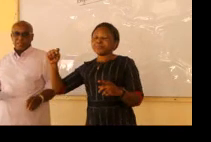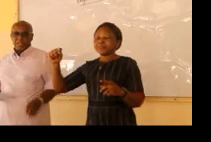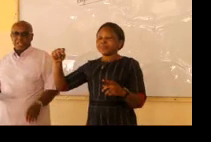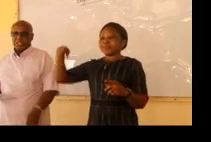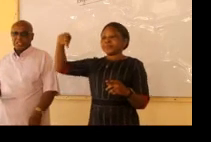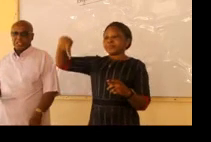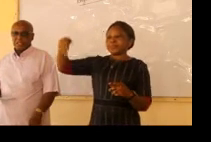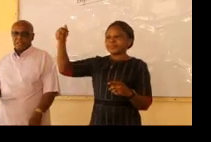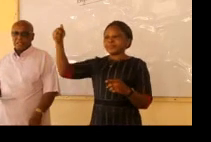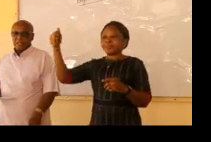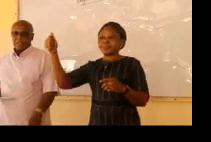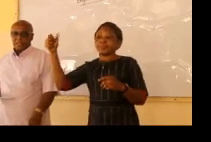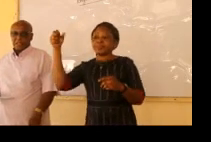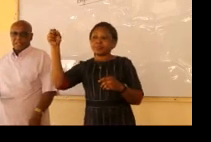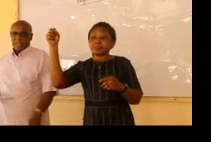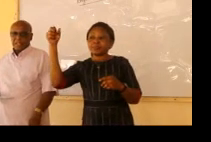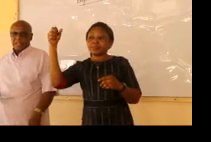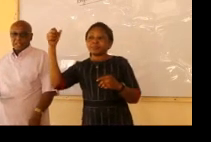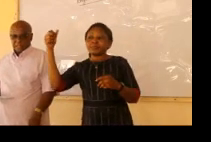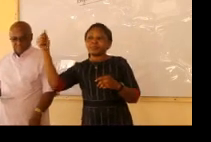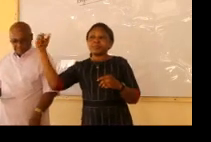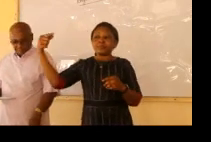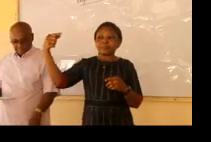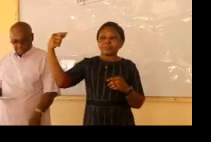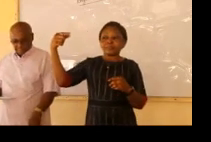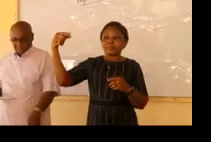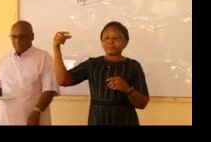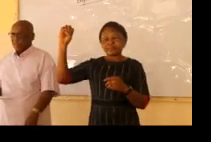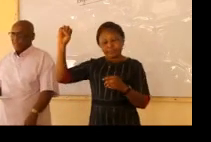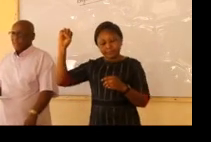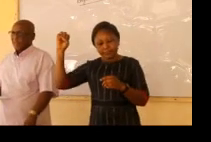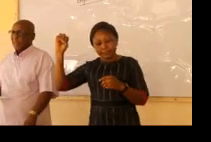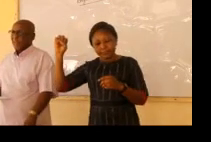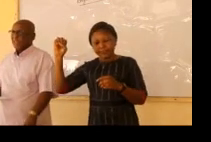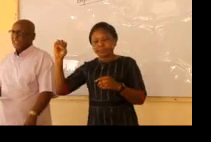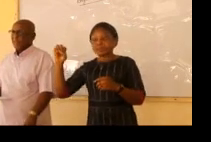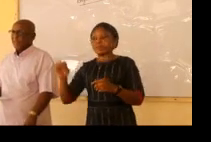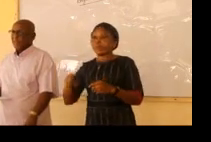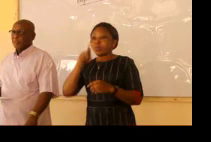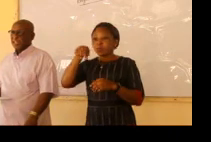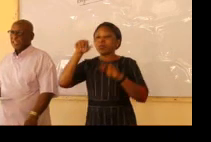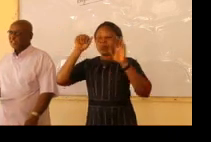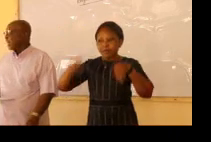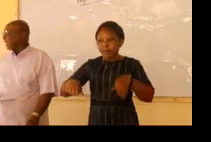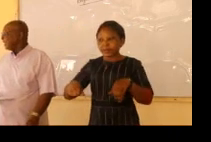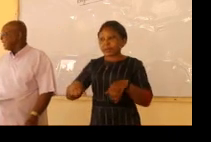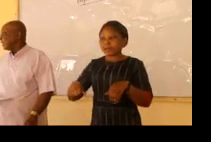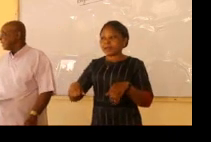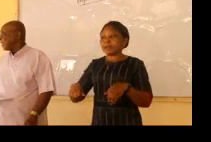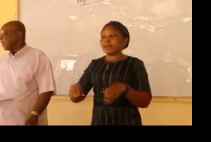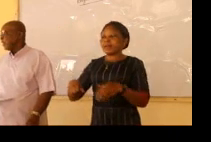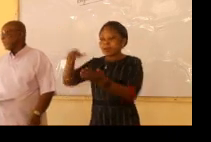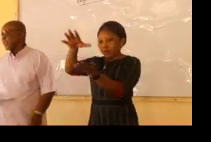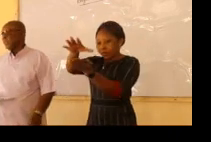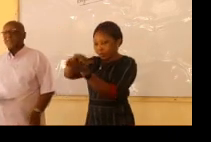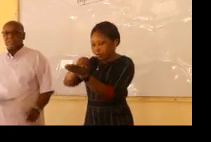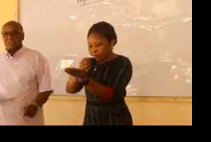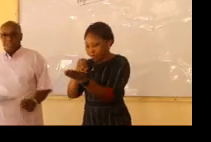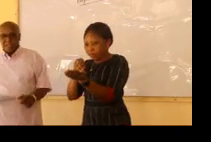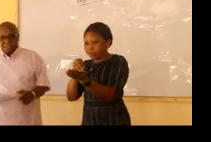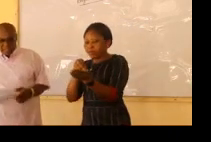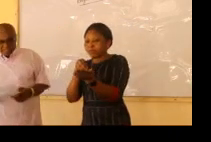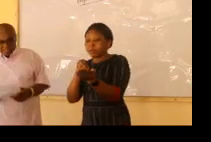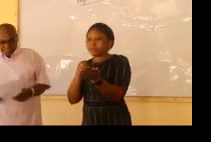for a comprehension answer. You can lift provided your answer is